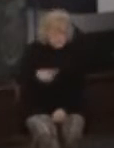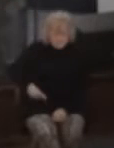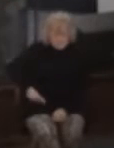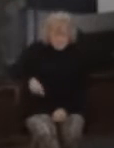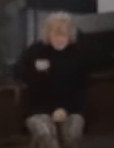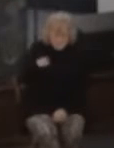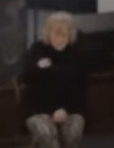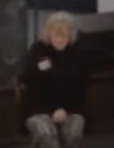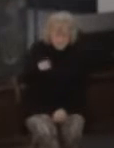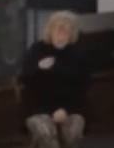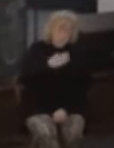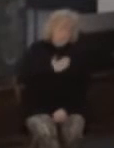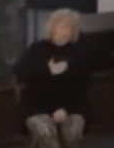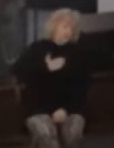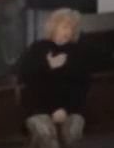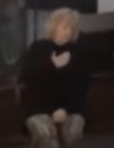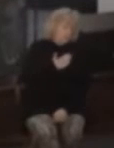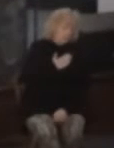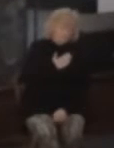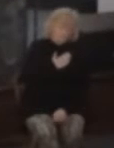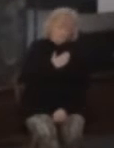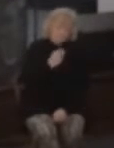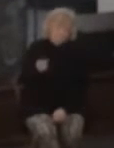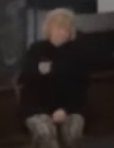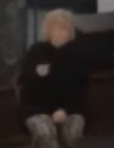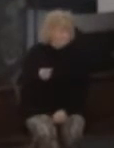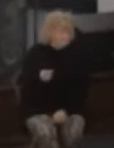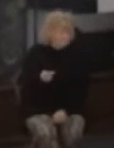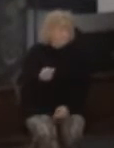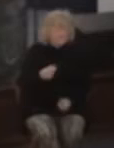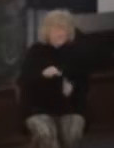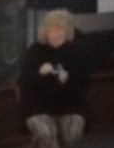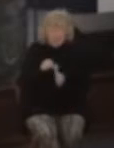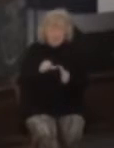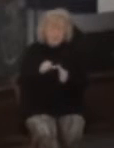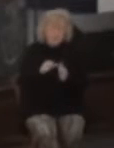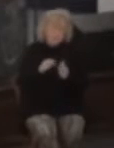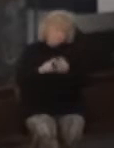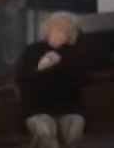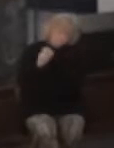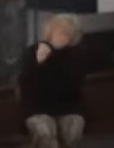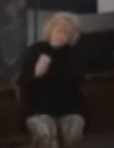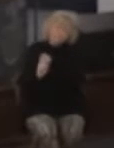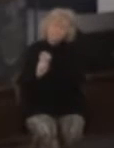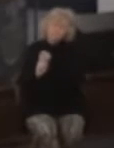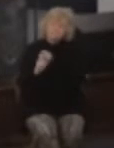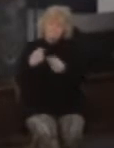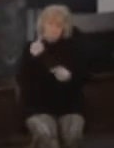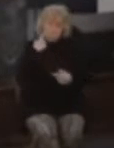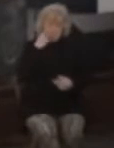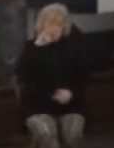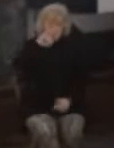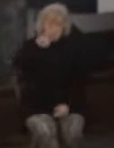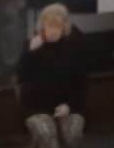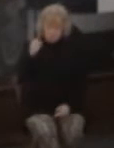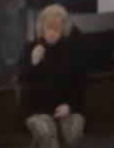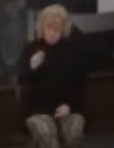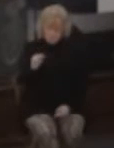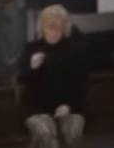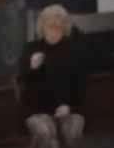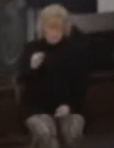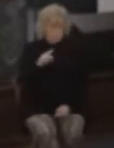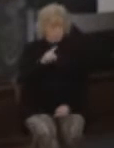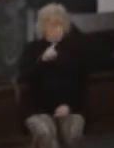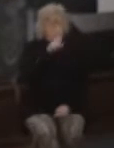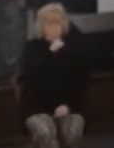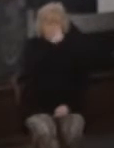Jonathan and David enjoyed a special friendship, which was all the more remarkable because Jonathan was the next in line for